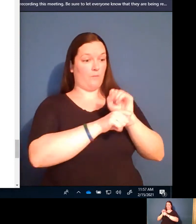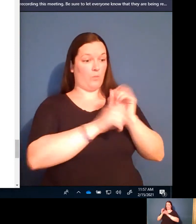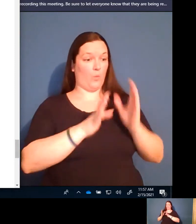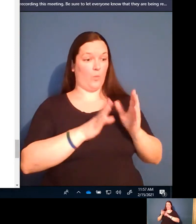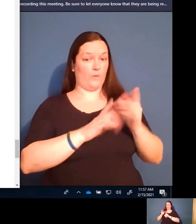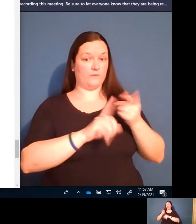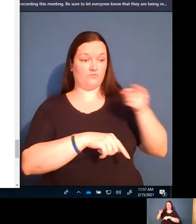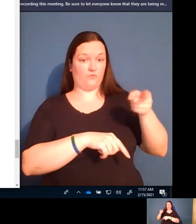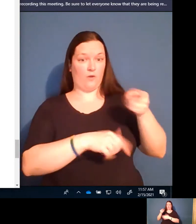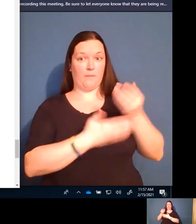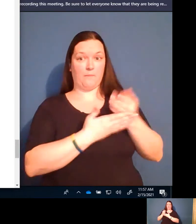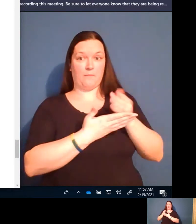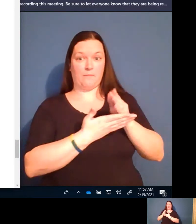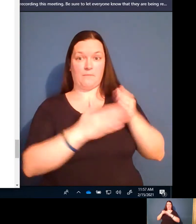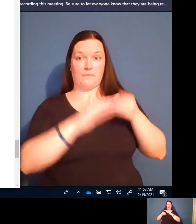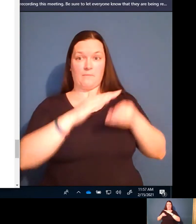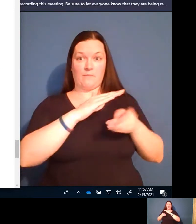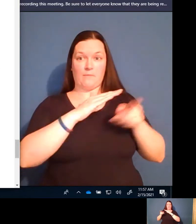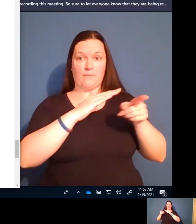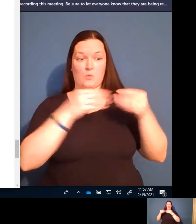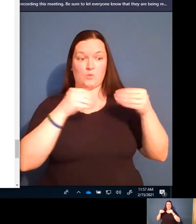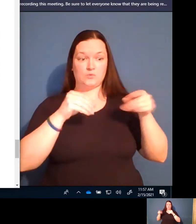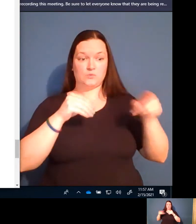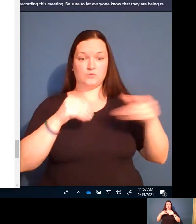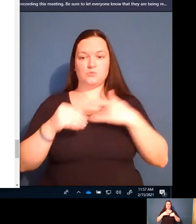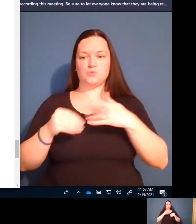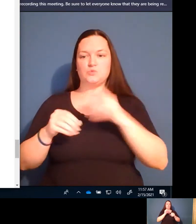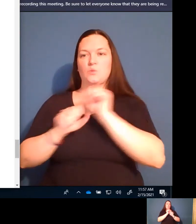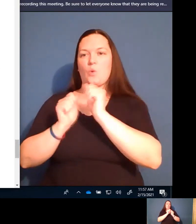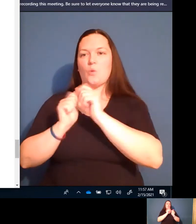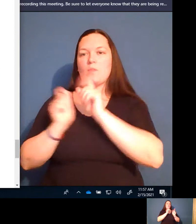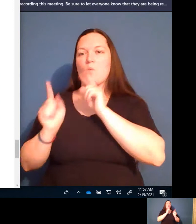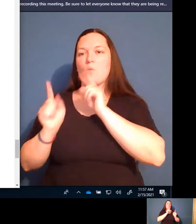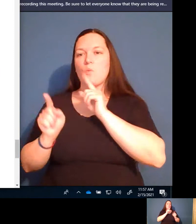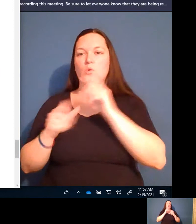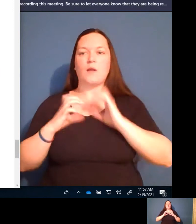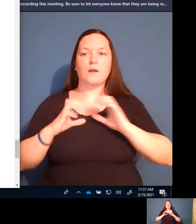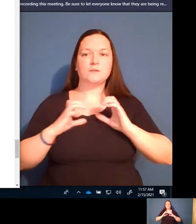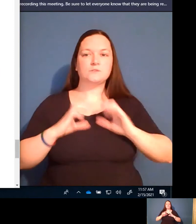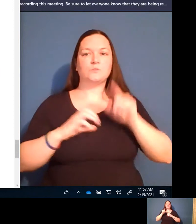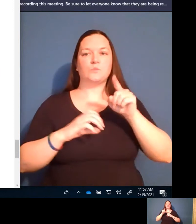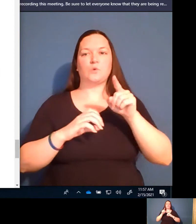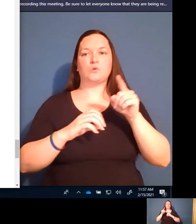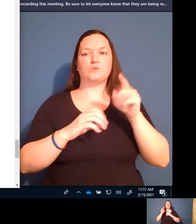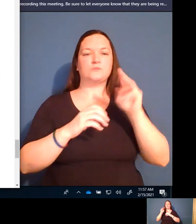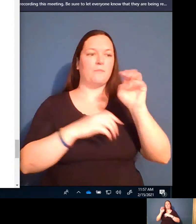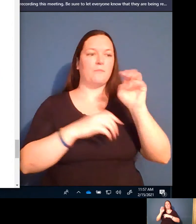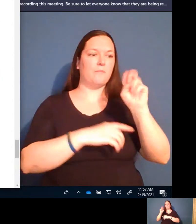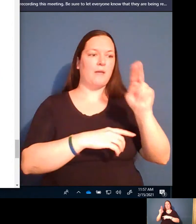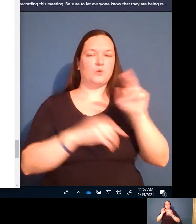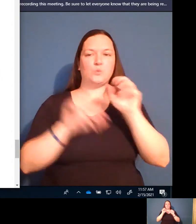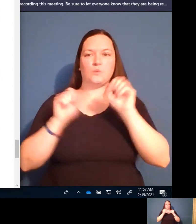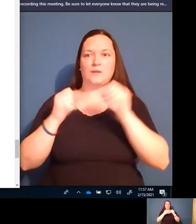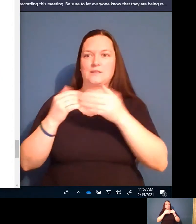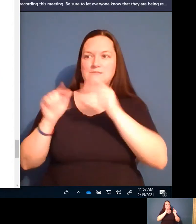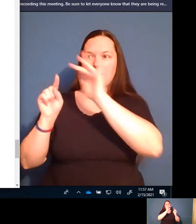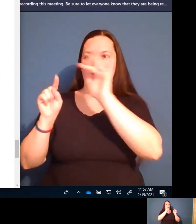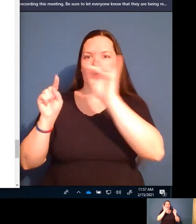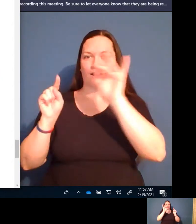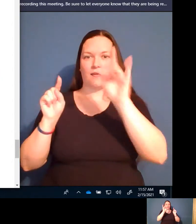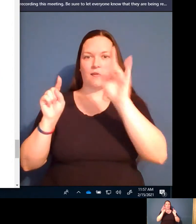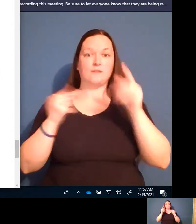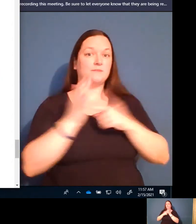bakery only need to work with the orders, customers, and menu items. They can easily get to these by using the tabs, and some of the tabs